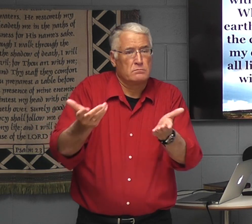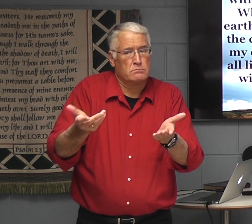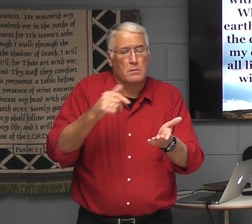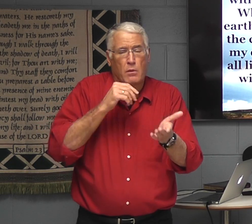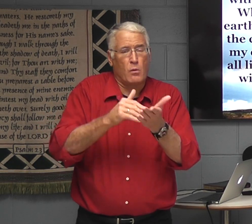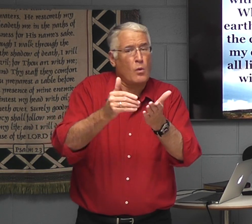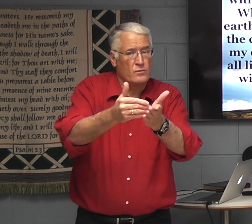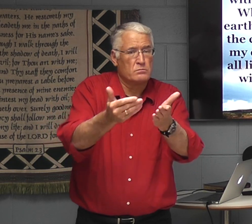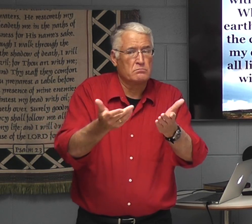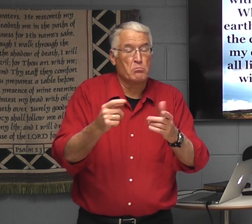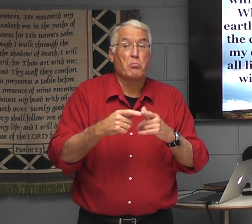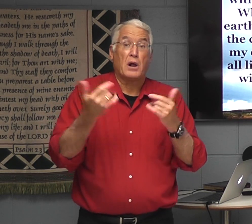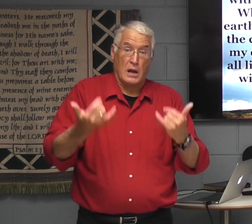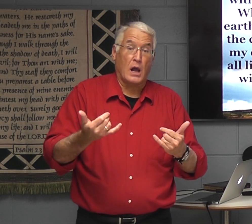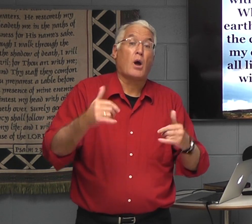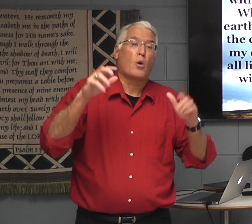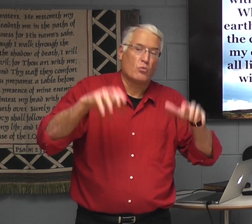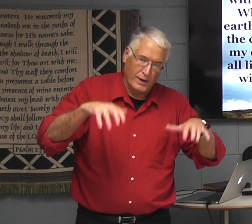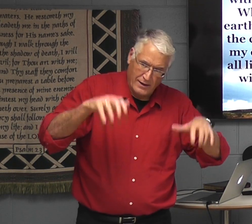rain before Noah?